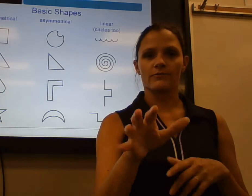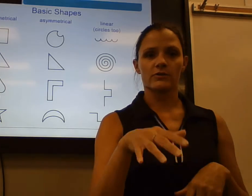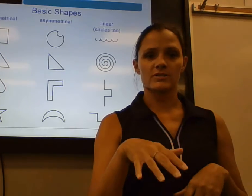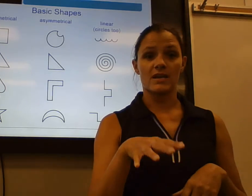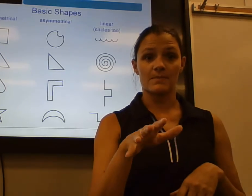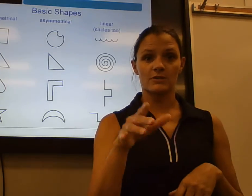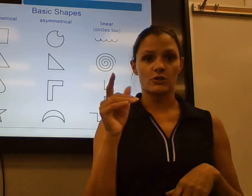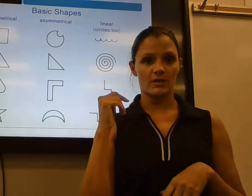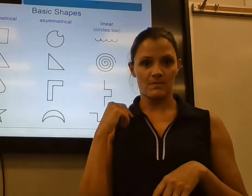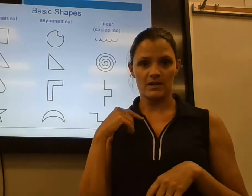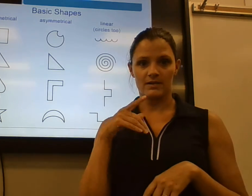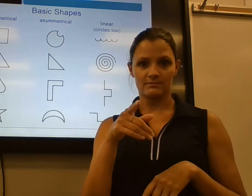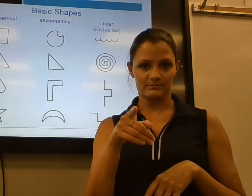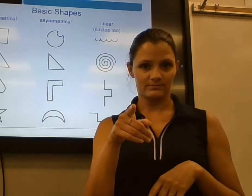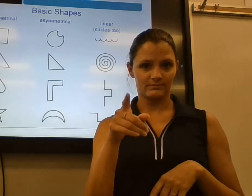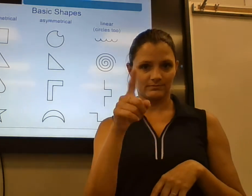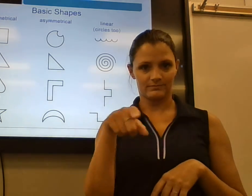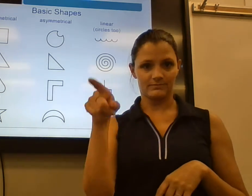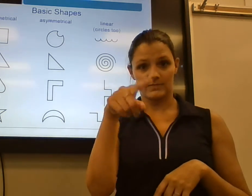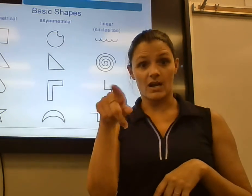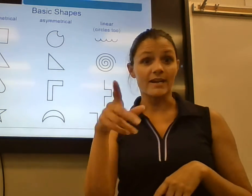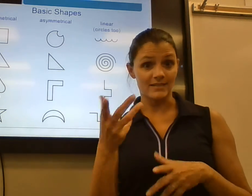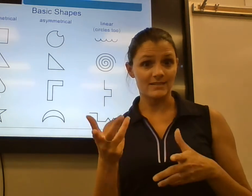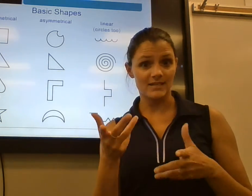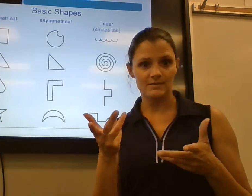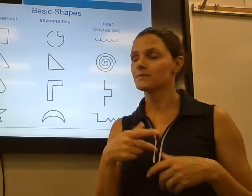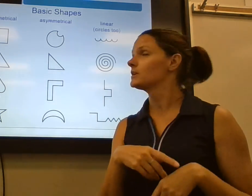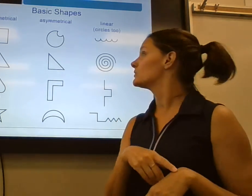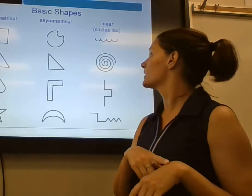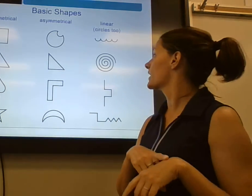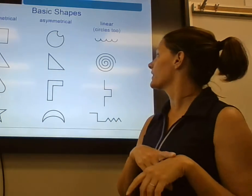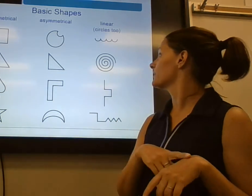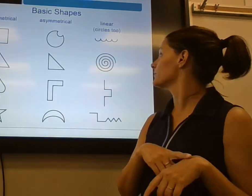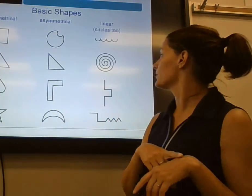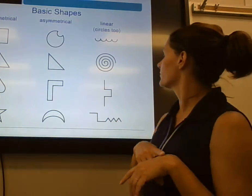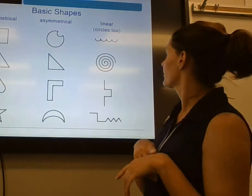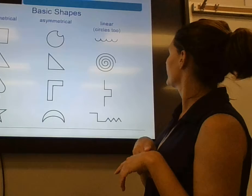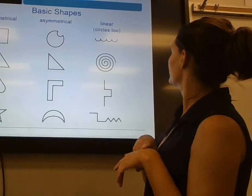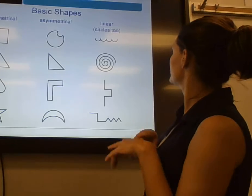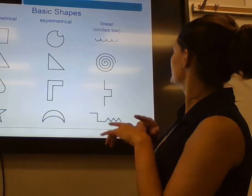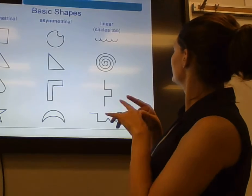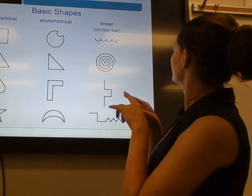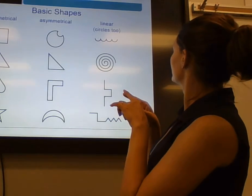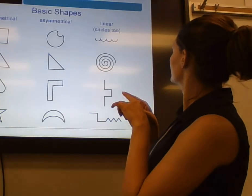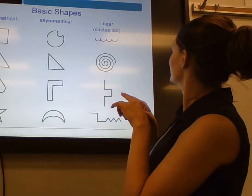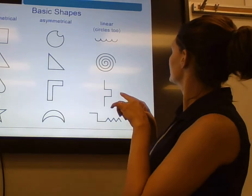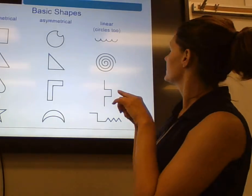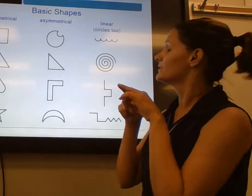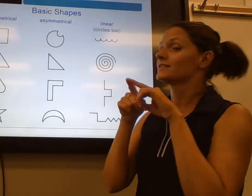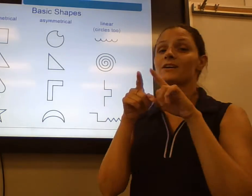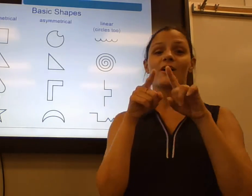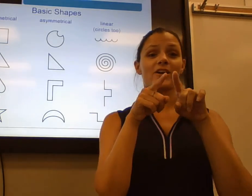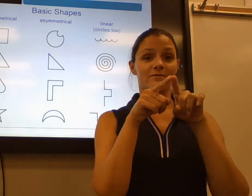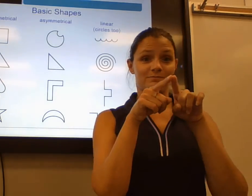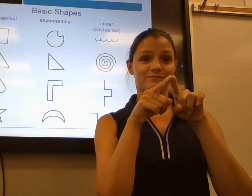reversed image in that I can see. I kind of have to turn around to see. All right,